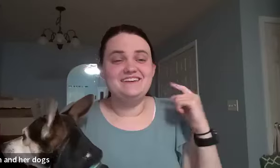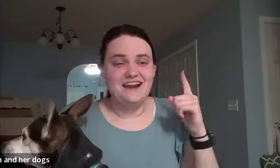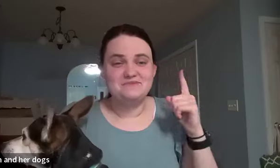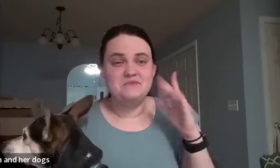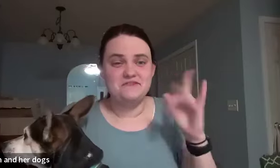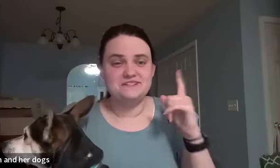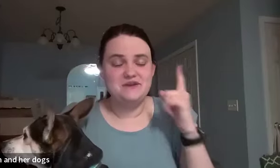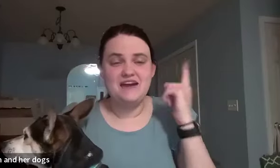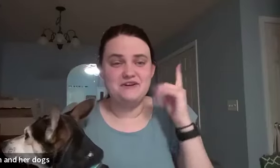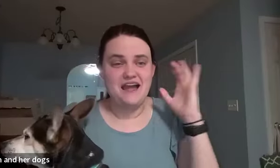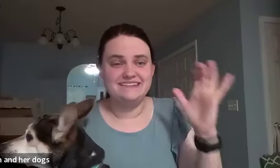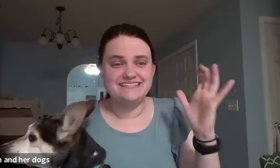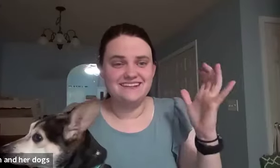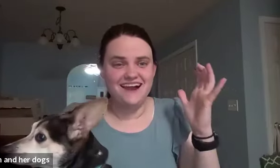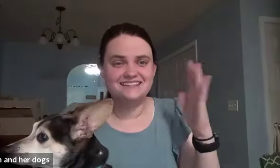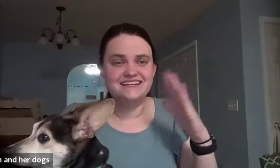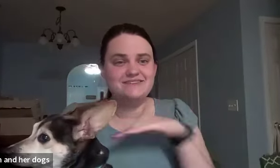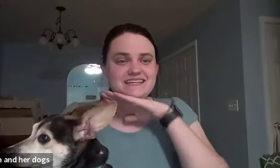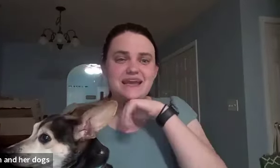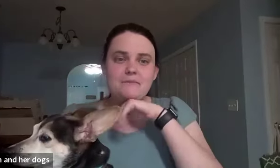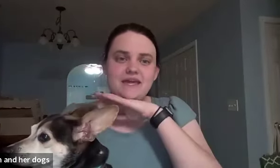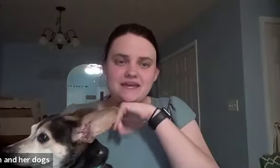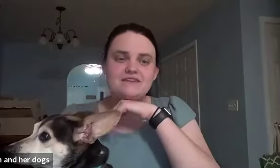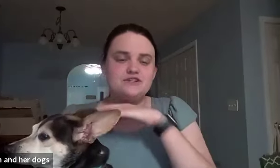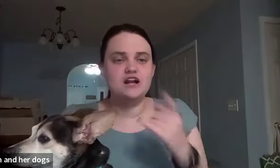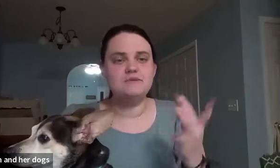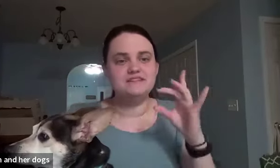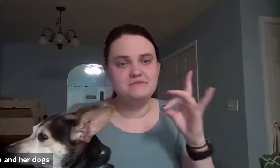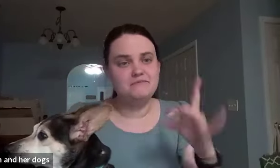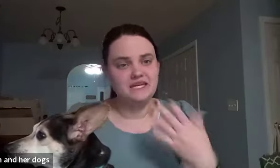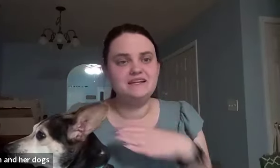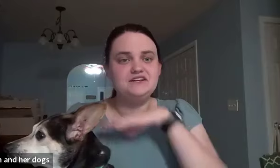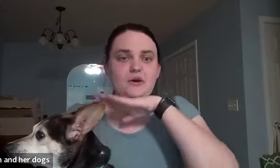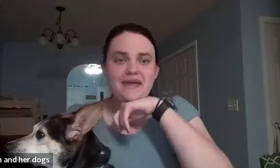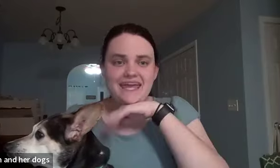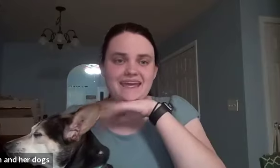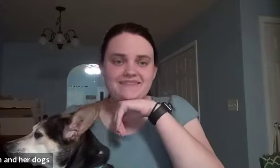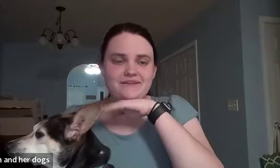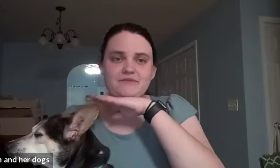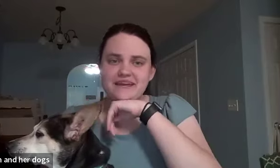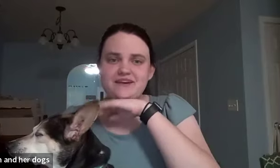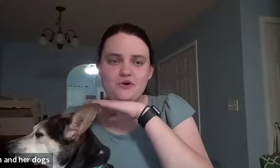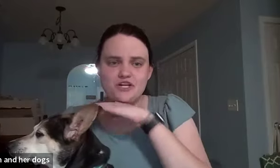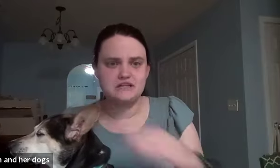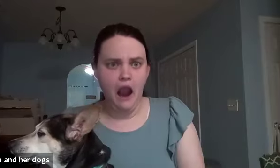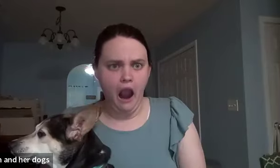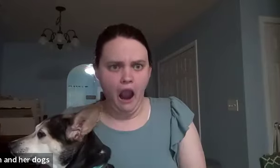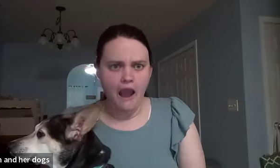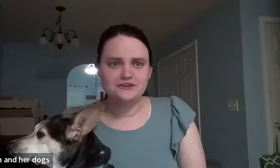It cracked me up the first time we ever had this class, and I was like, yeah, pig. If you're talking about the type of meat and you go pig, like for pig or pork, she's like, you